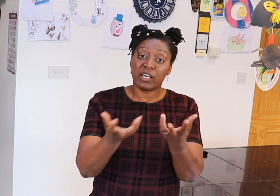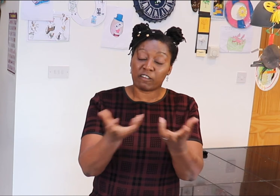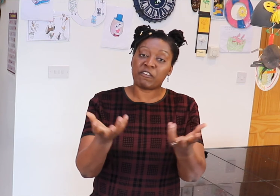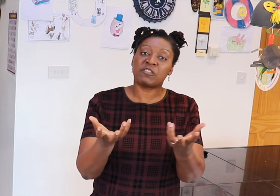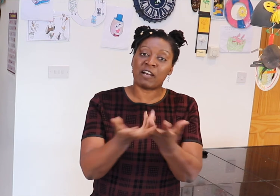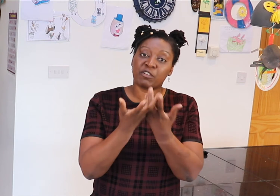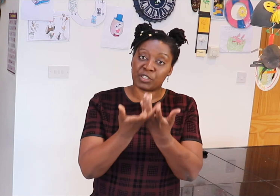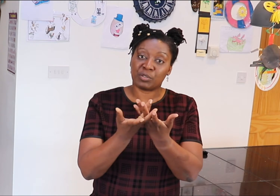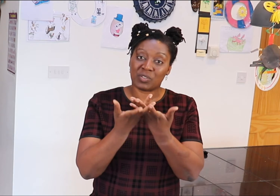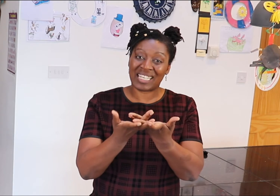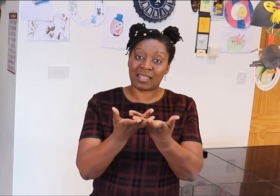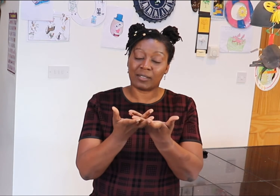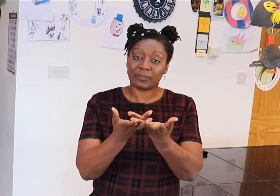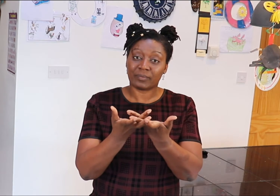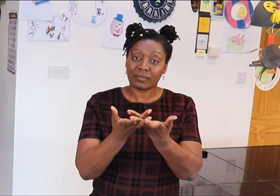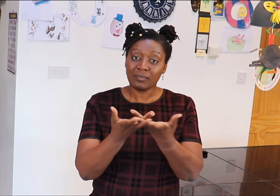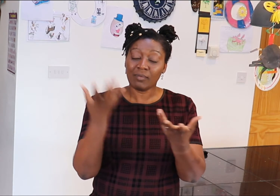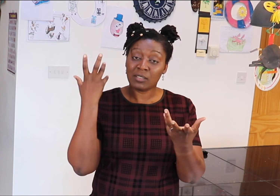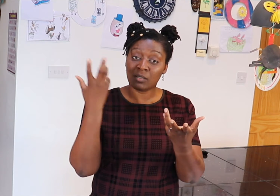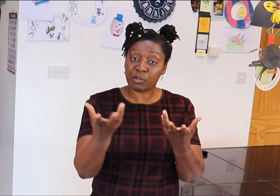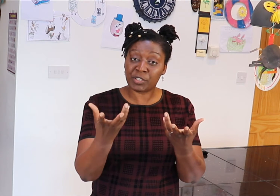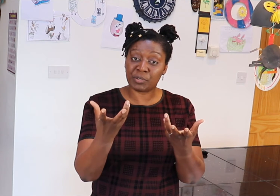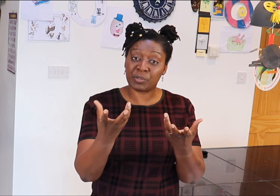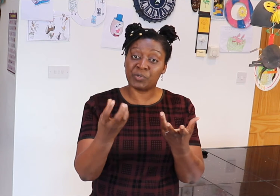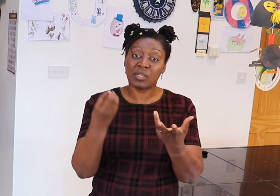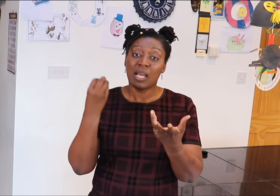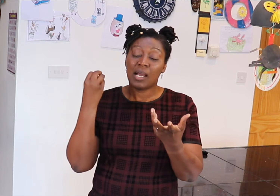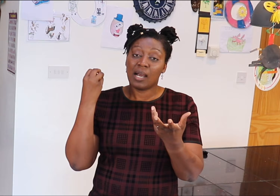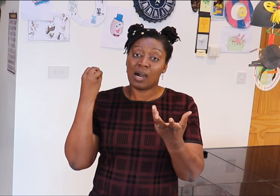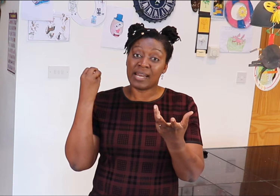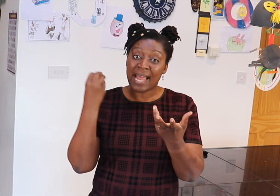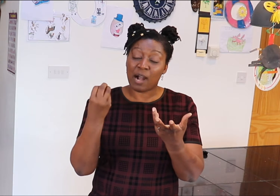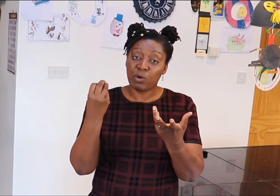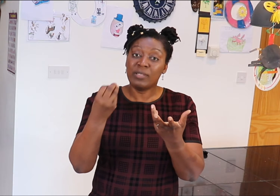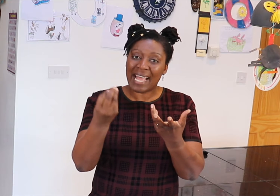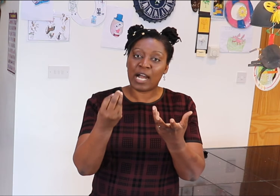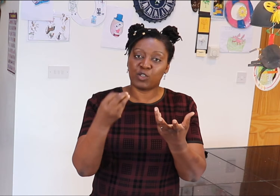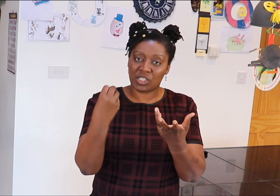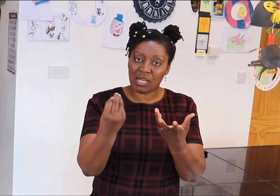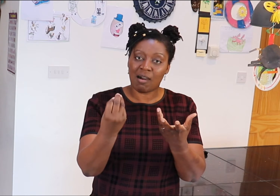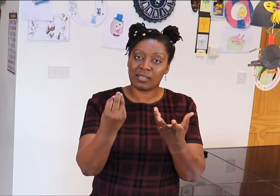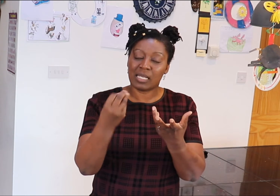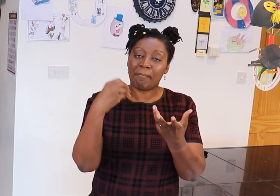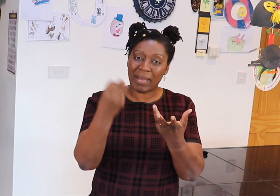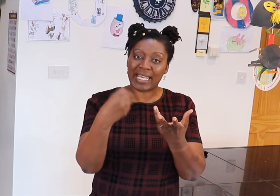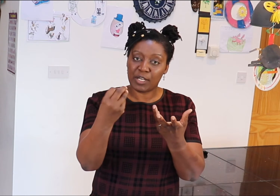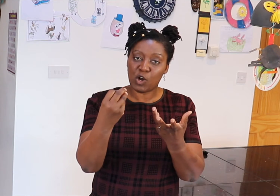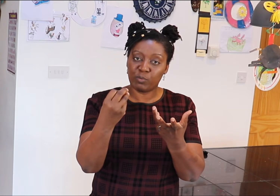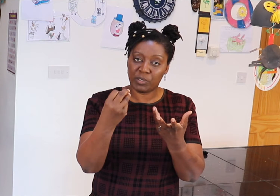the 55 crystals together. So the crystals will now start making